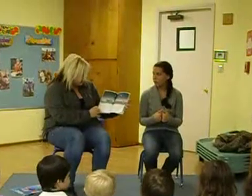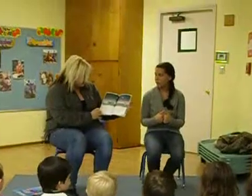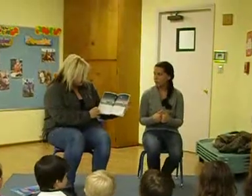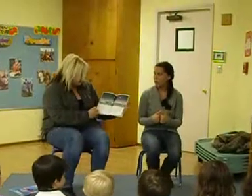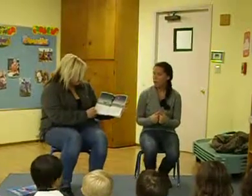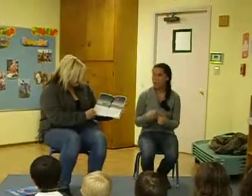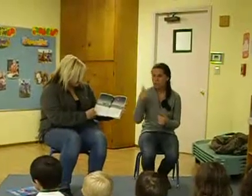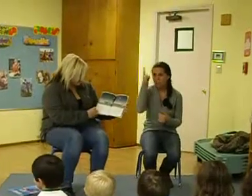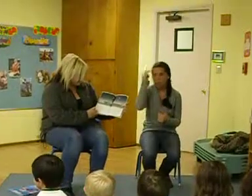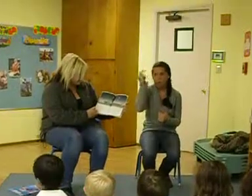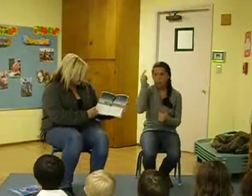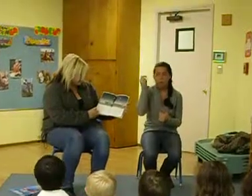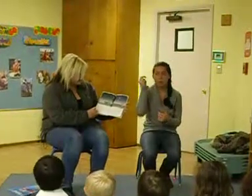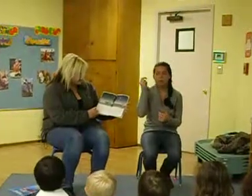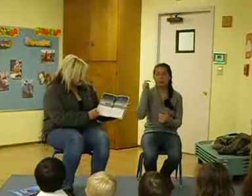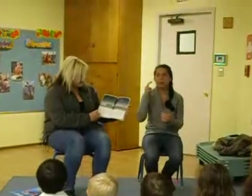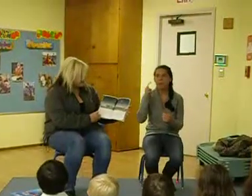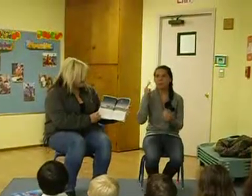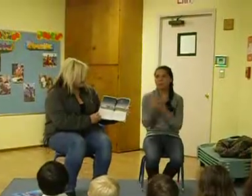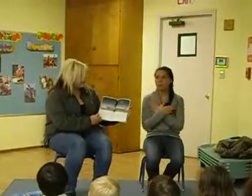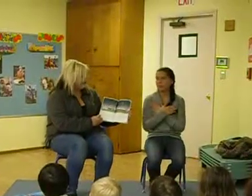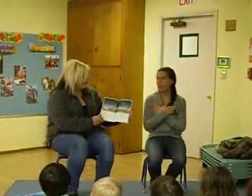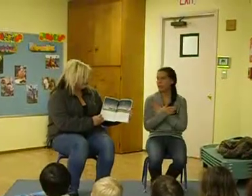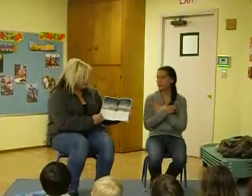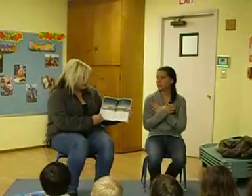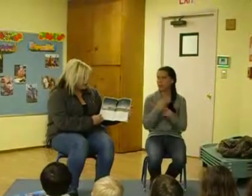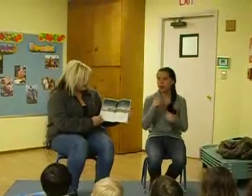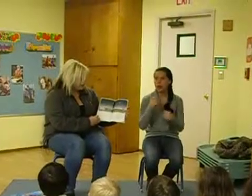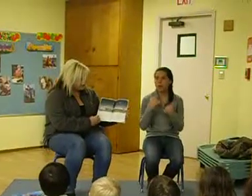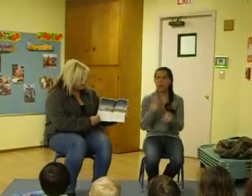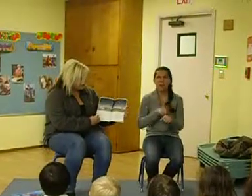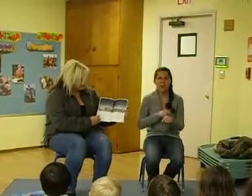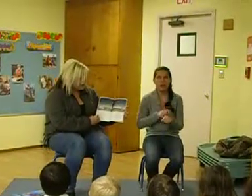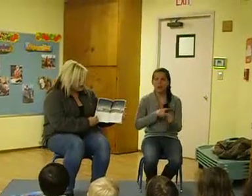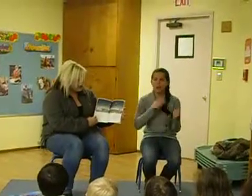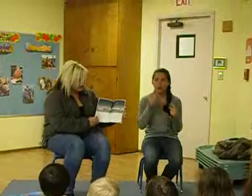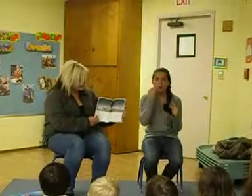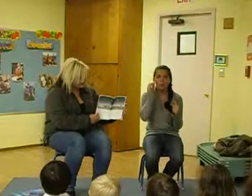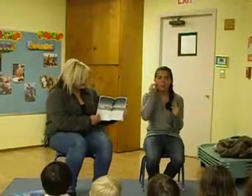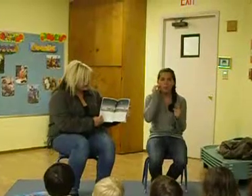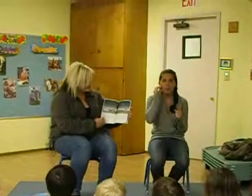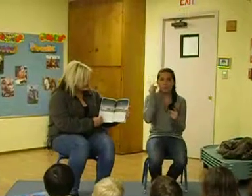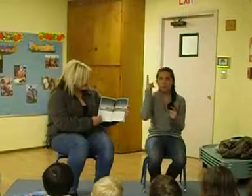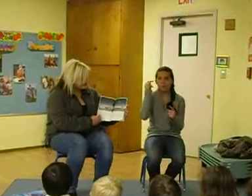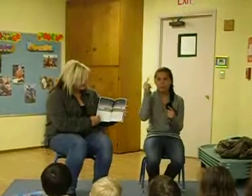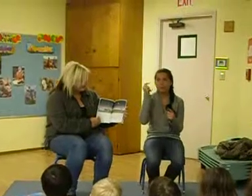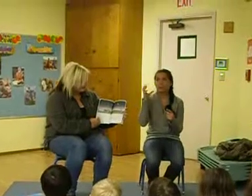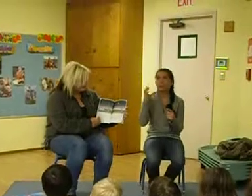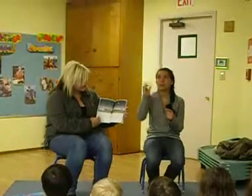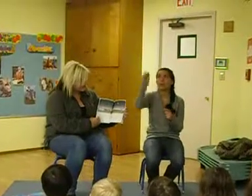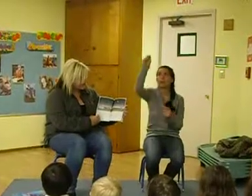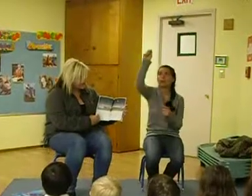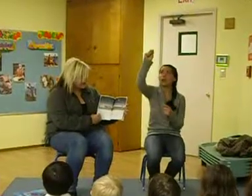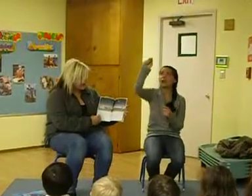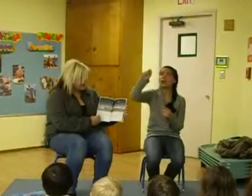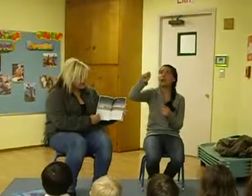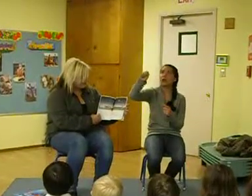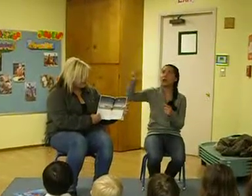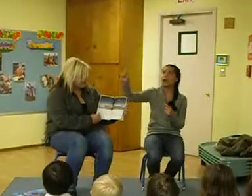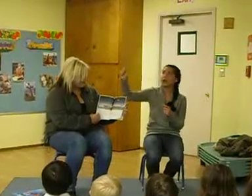Harold and Lilac rested. Then it was time to go home. Harold reached up and drew his bedroom window around the